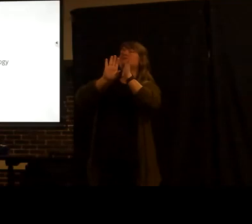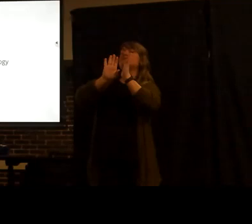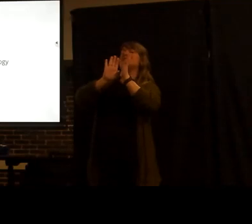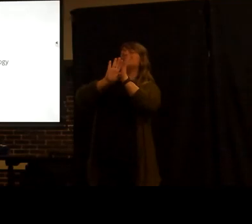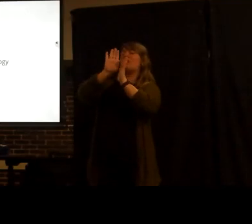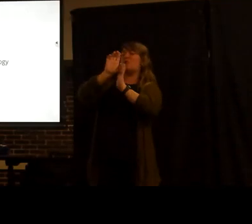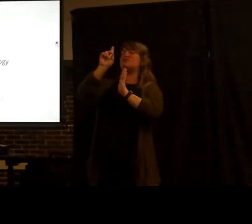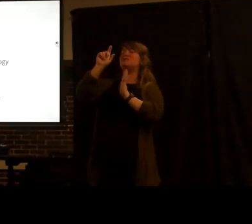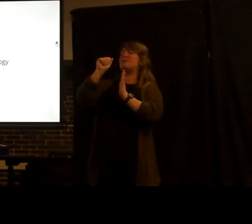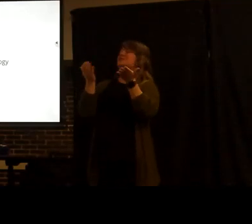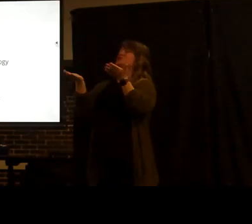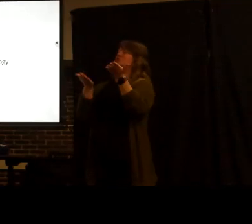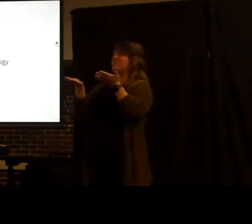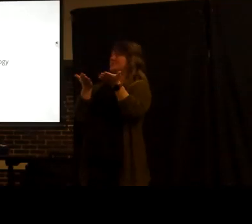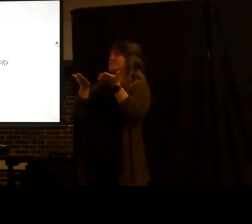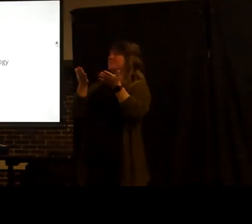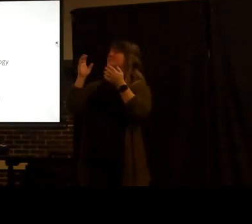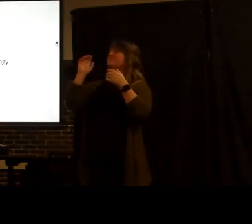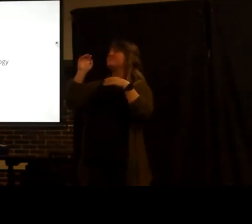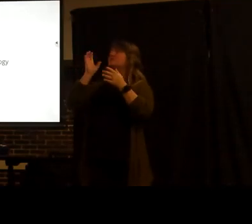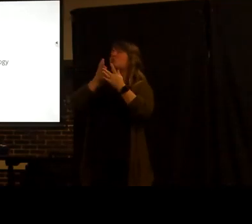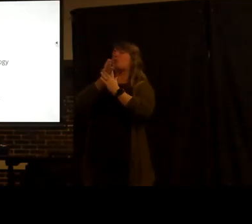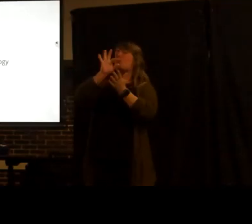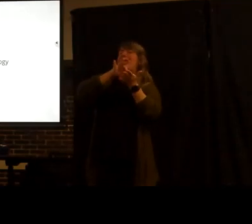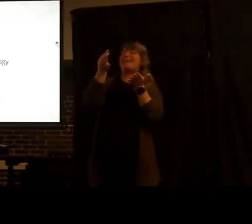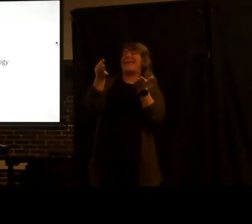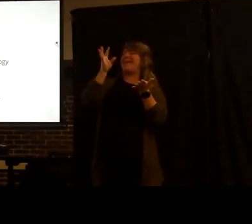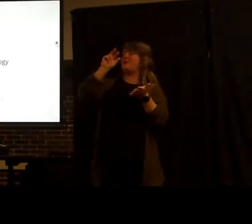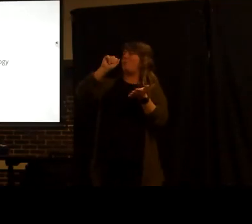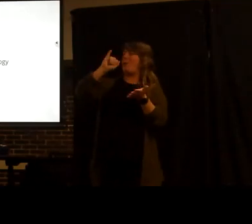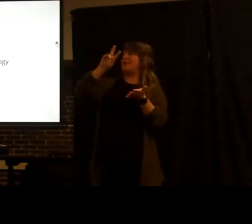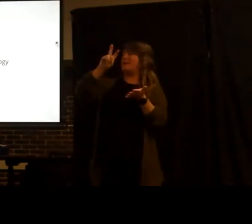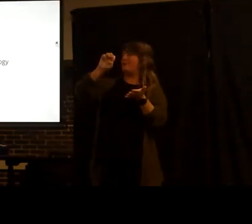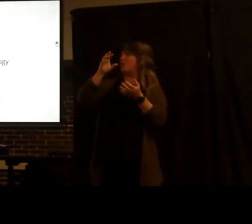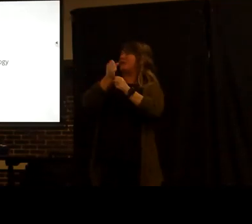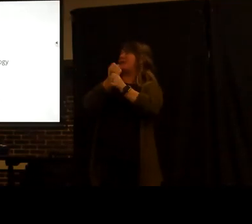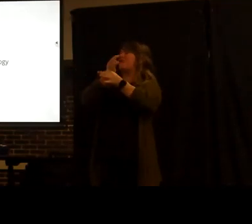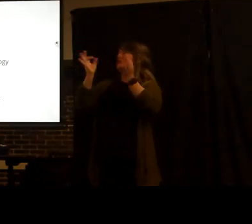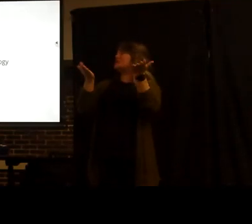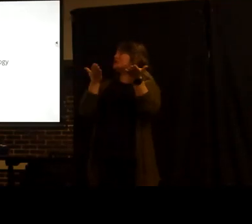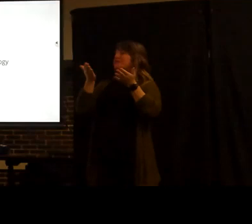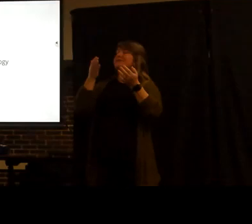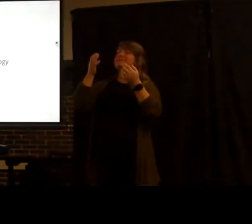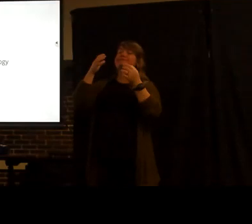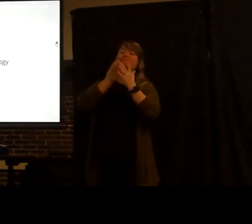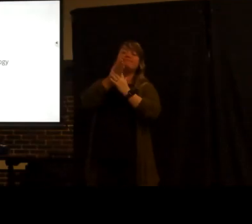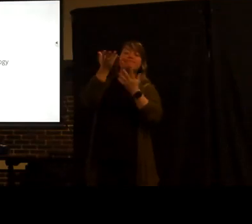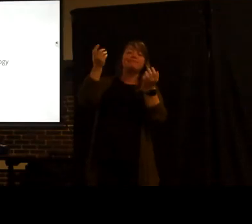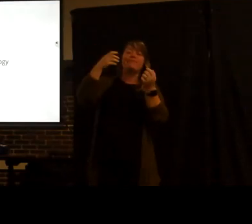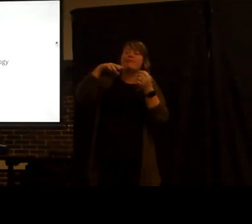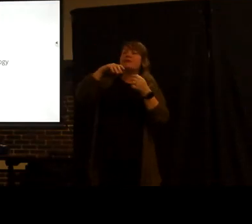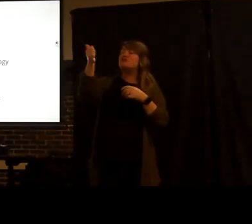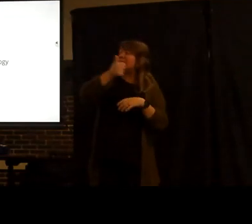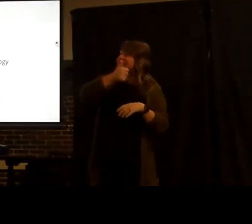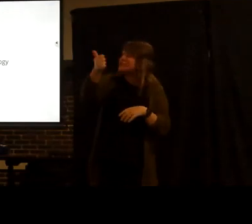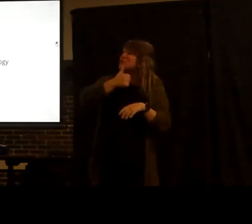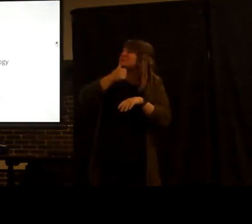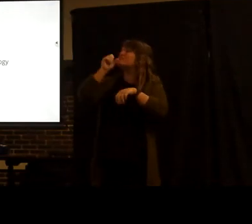Oh, Could you expand upon BDDS? yes, the Bureau of Developmental Disability Services. They offer